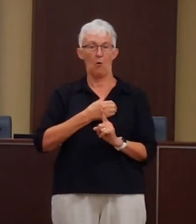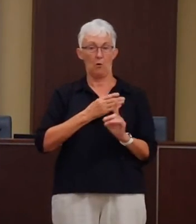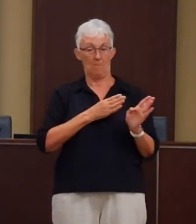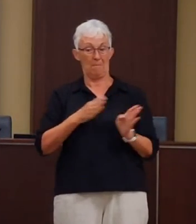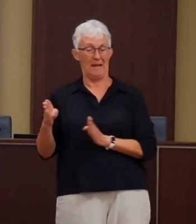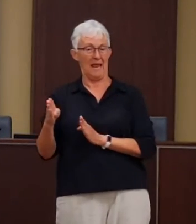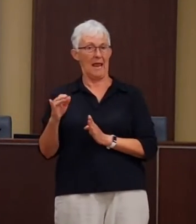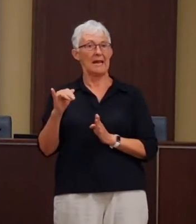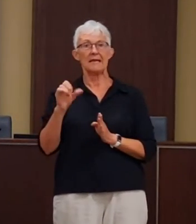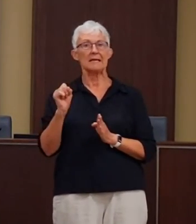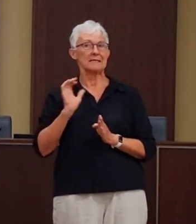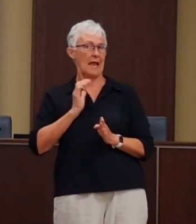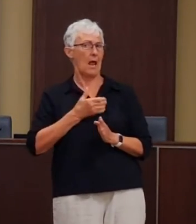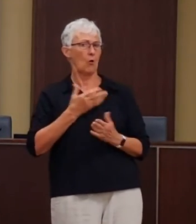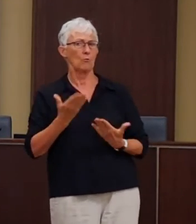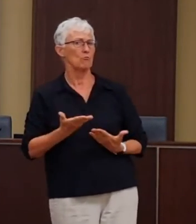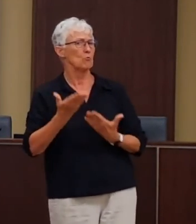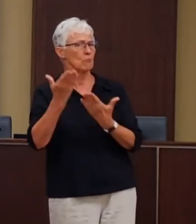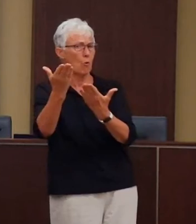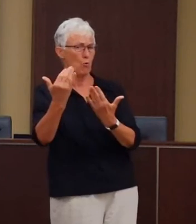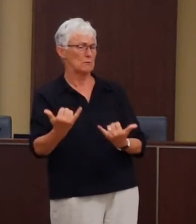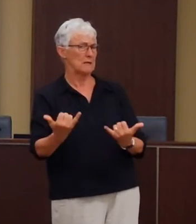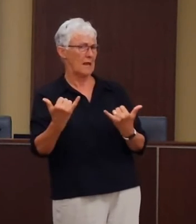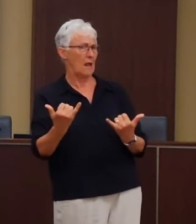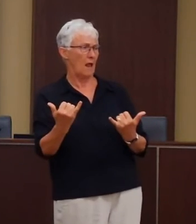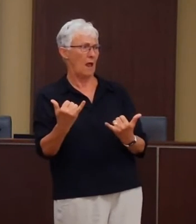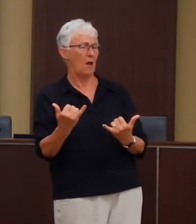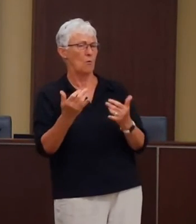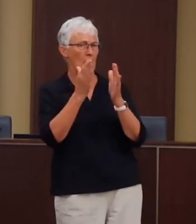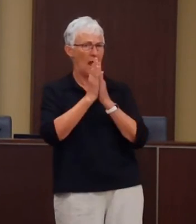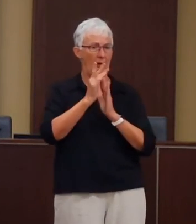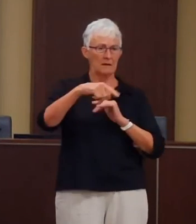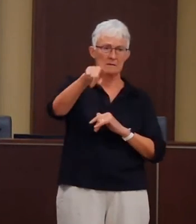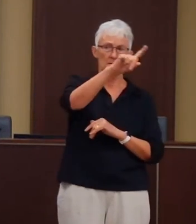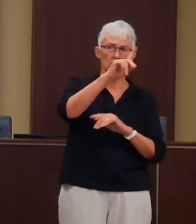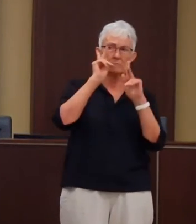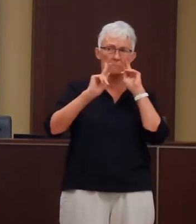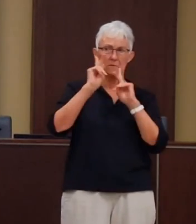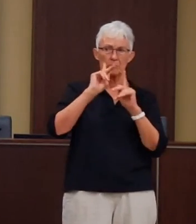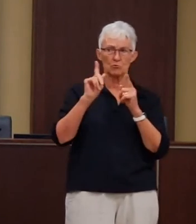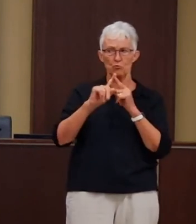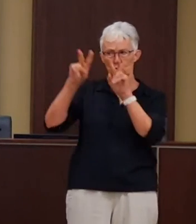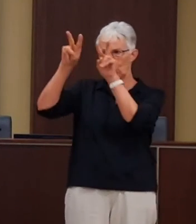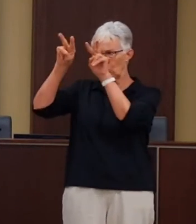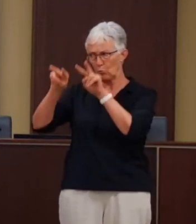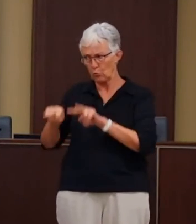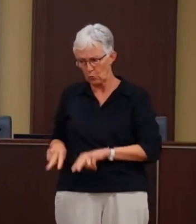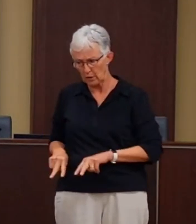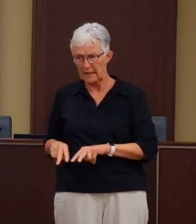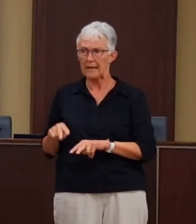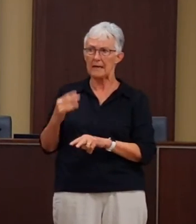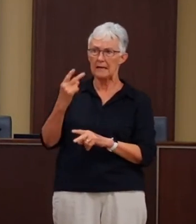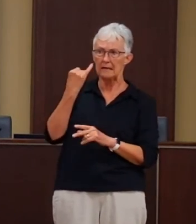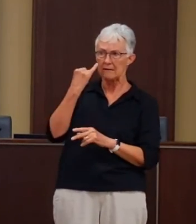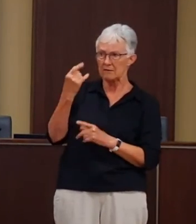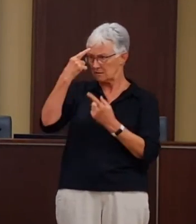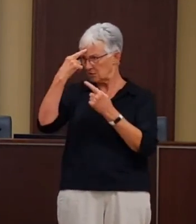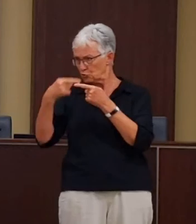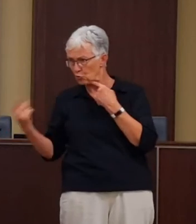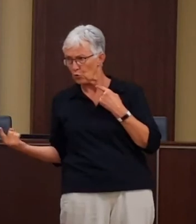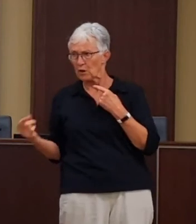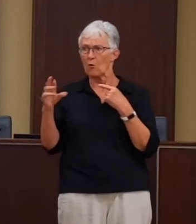finalized. We're asking for our community to review this plan on our website and provide feedback through July 9th on our website.